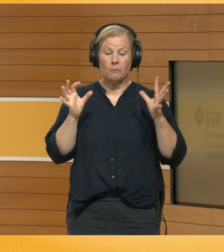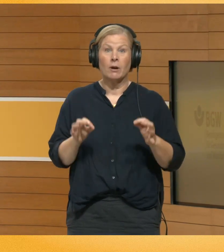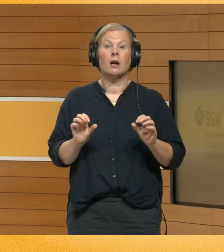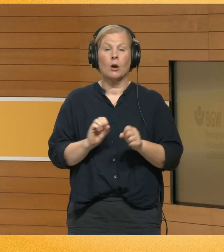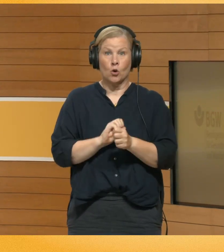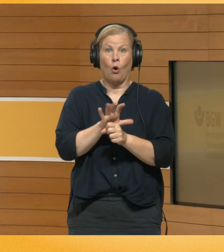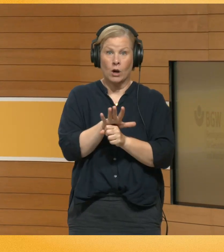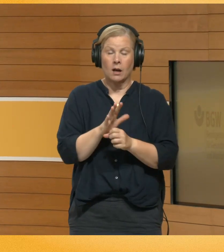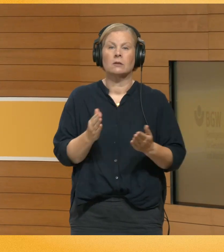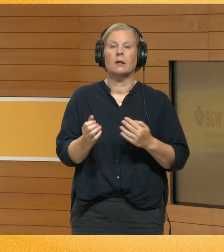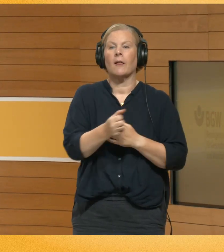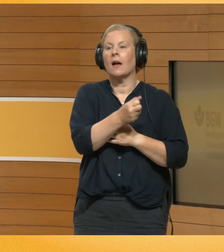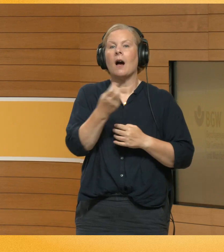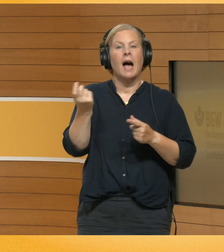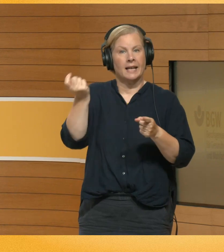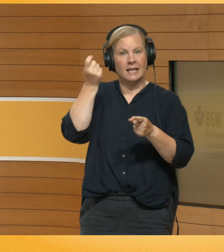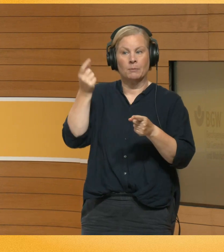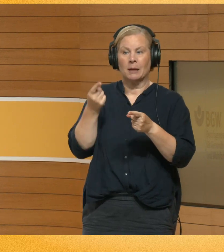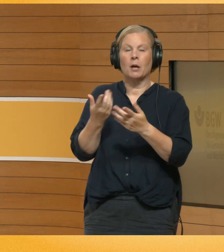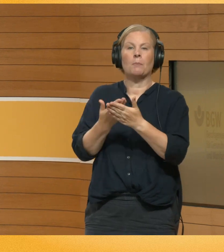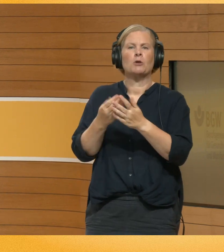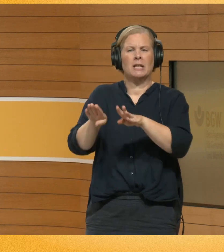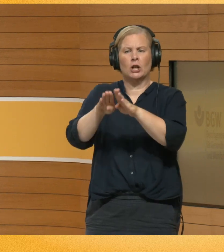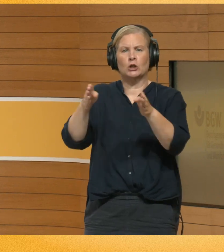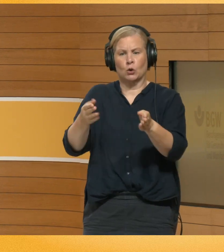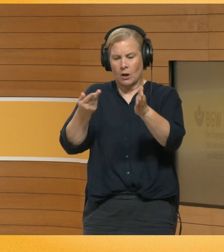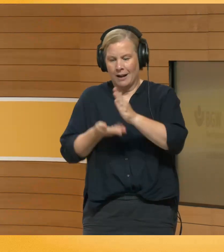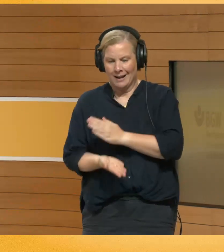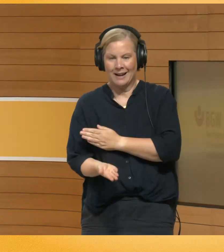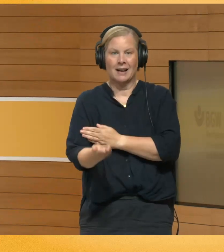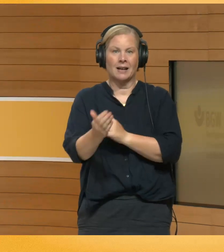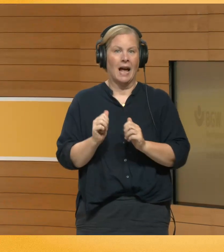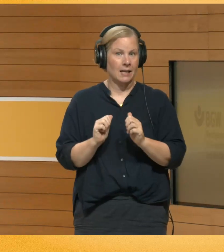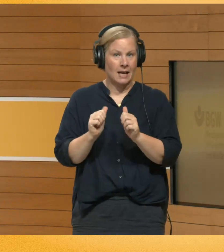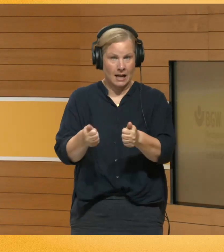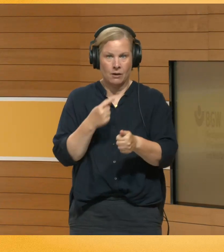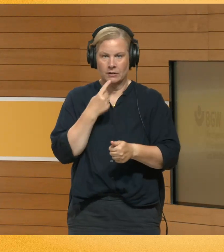in particular during COVID, there were some